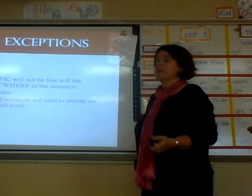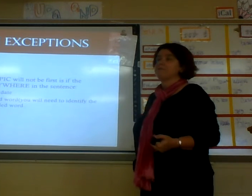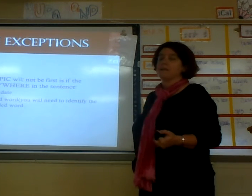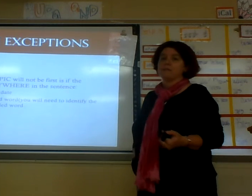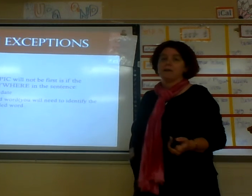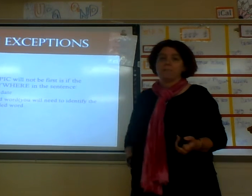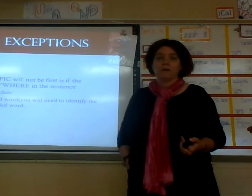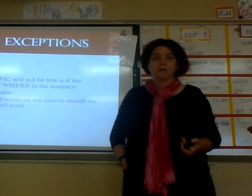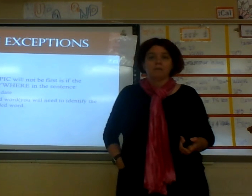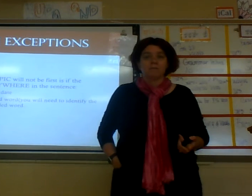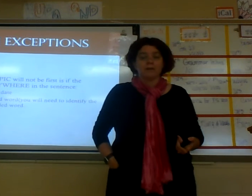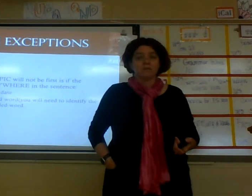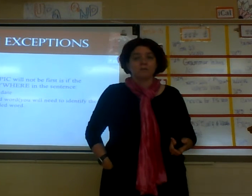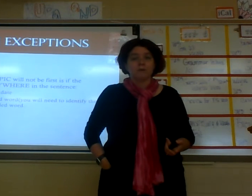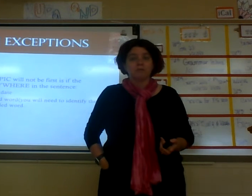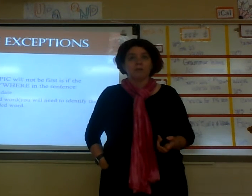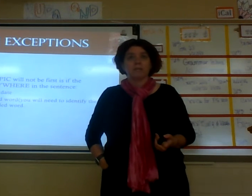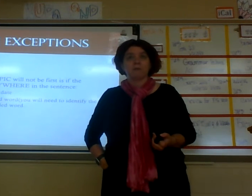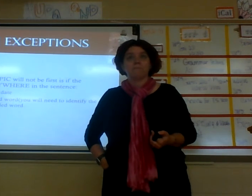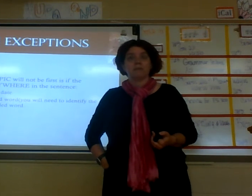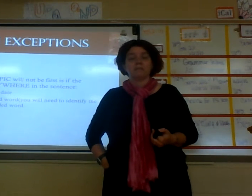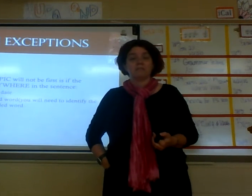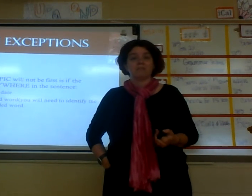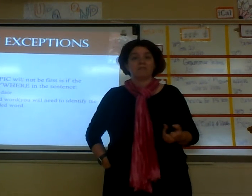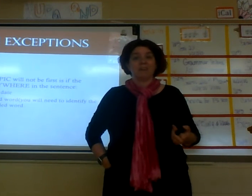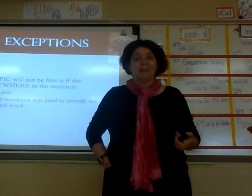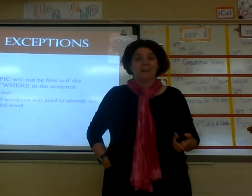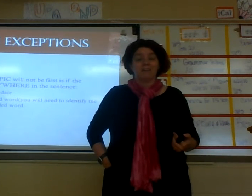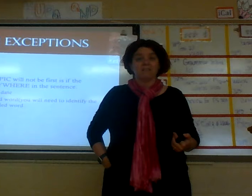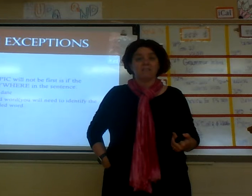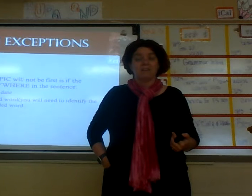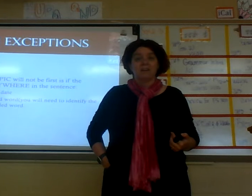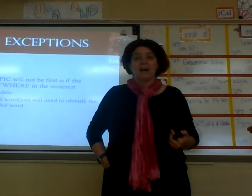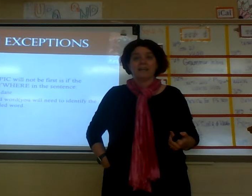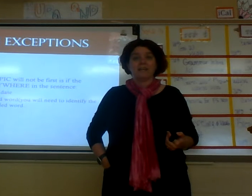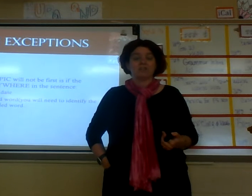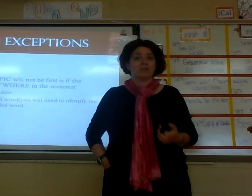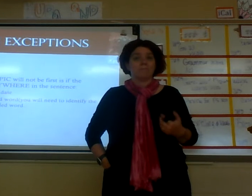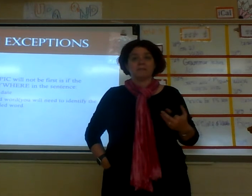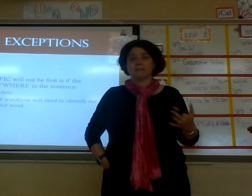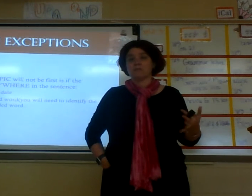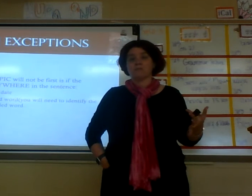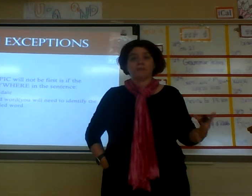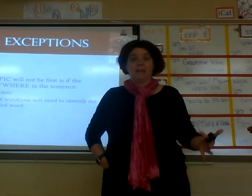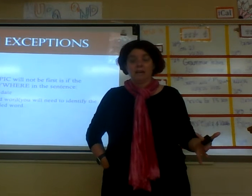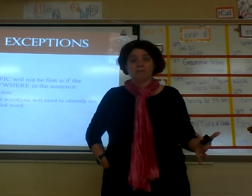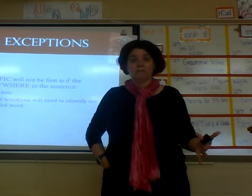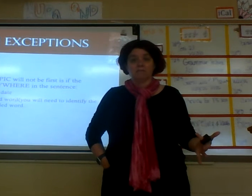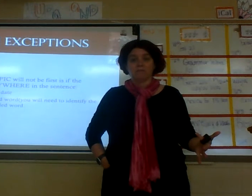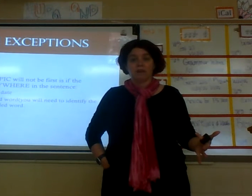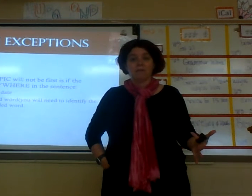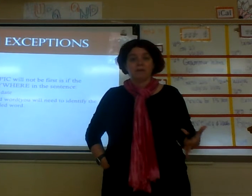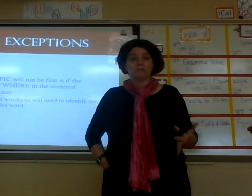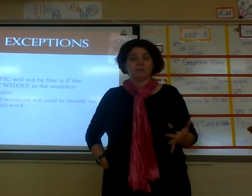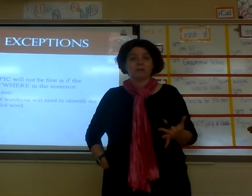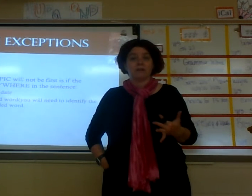identify that topic. Okay, so if I'm talking about my sister Anne, I can't just start my sentence off with Anne. Okay, I would have to start it